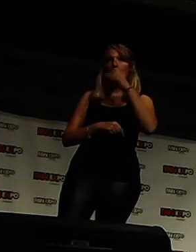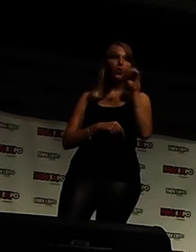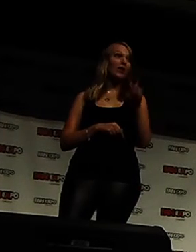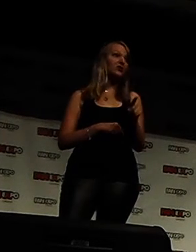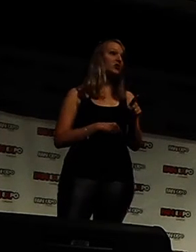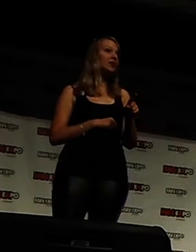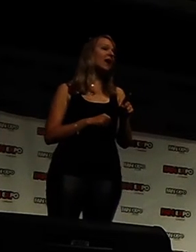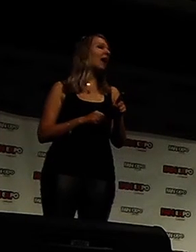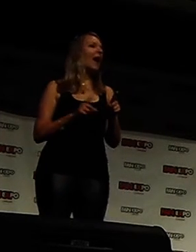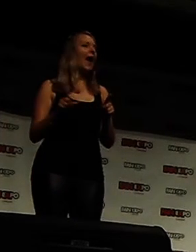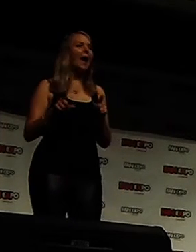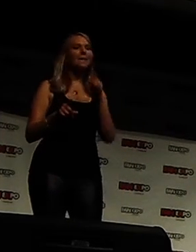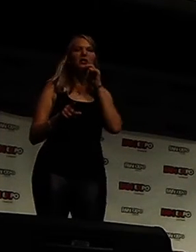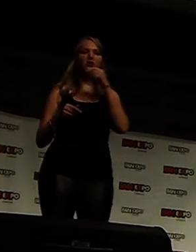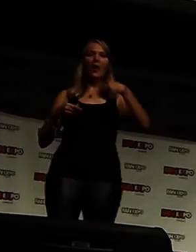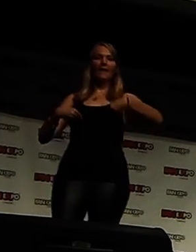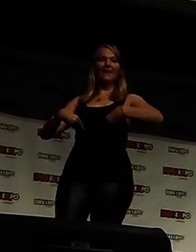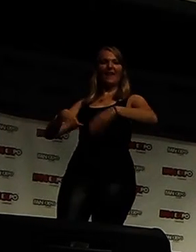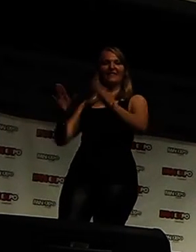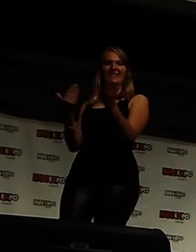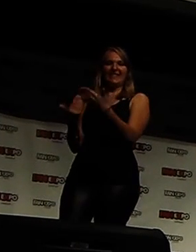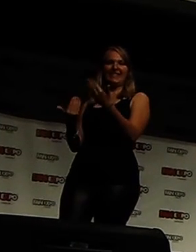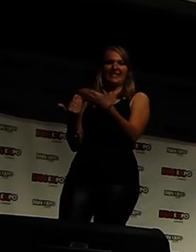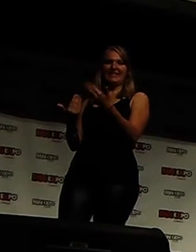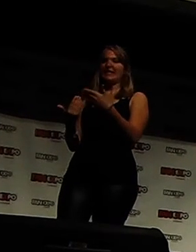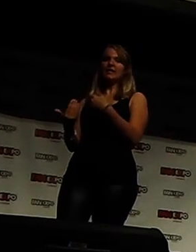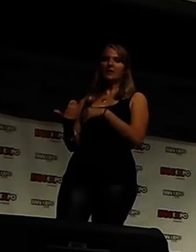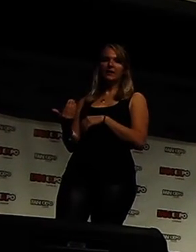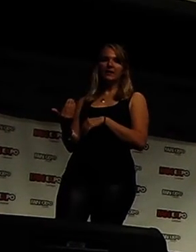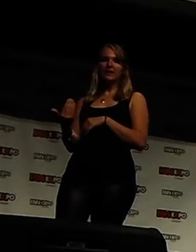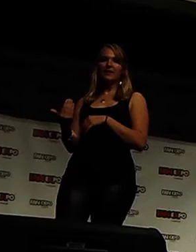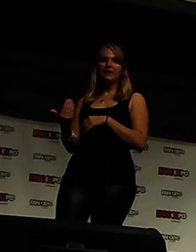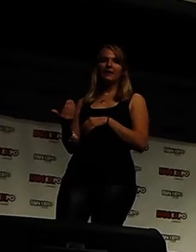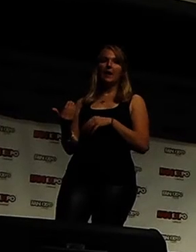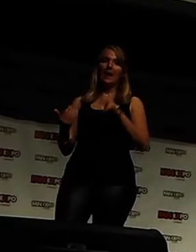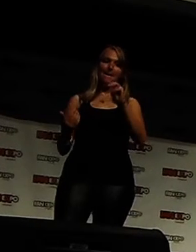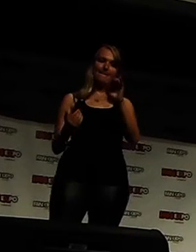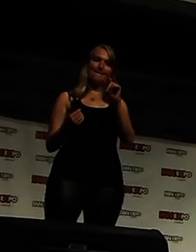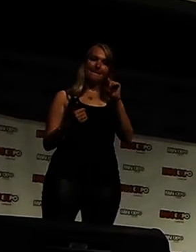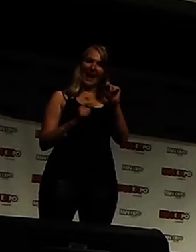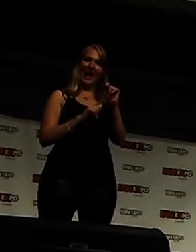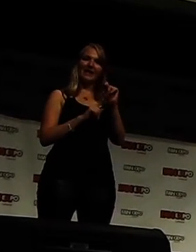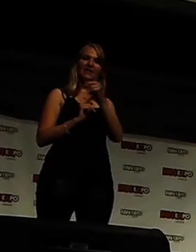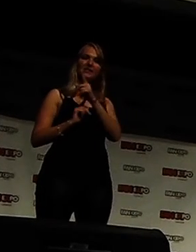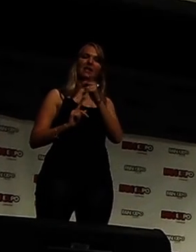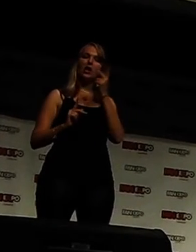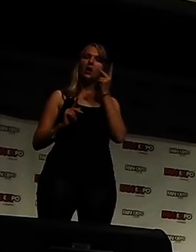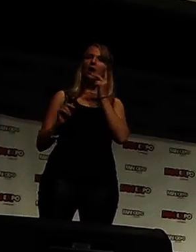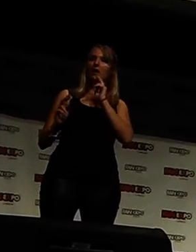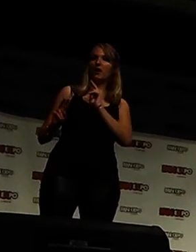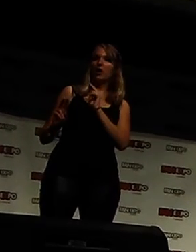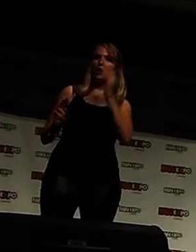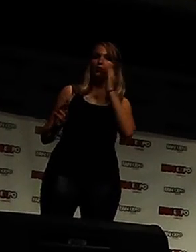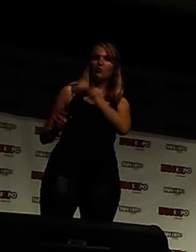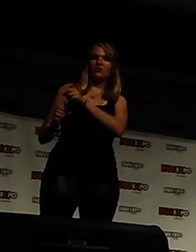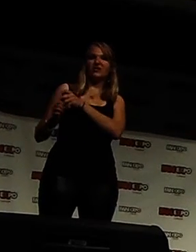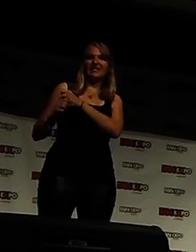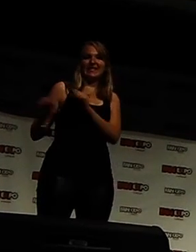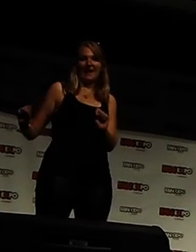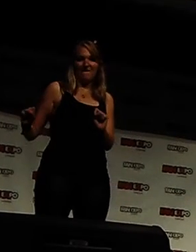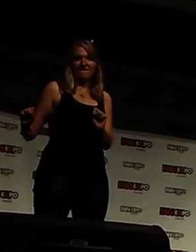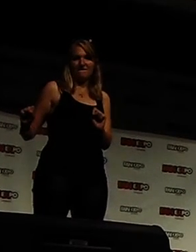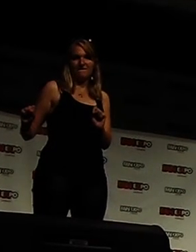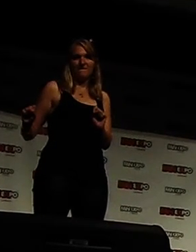He doesn't let her off lightly. Whereas I think the Clara with Matt's doctor always knew that she was safe in a way, and always knew